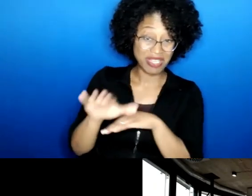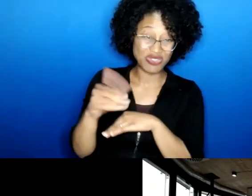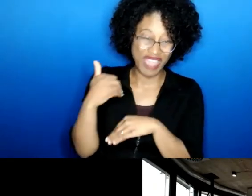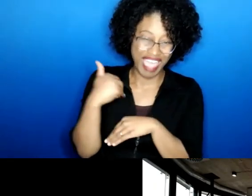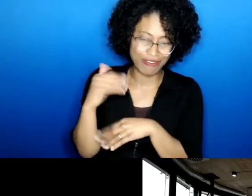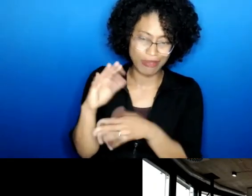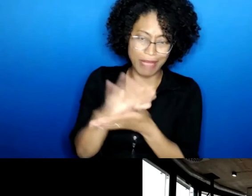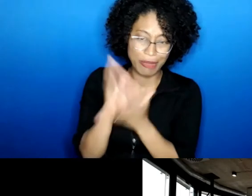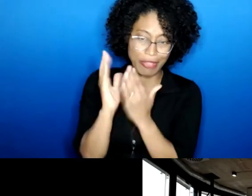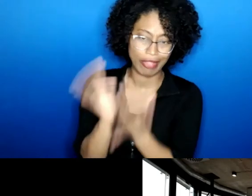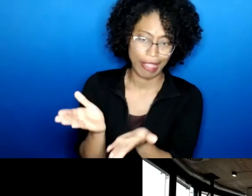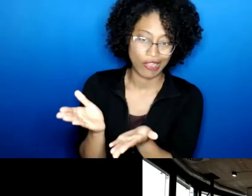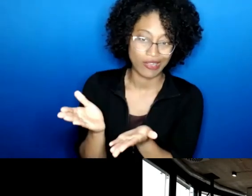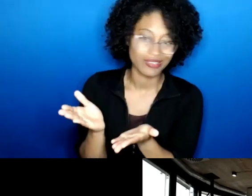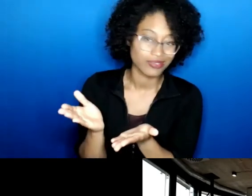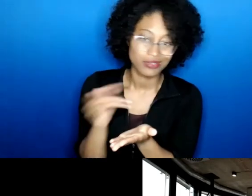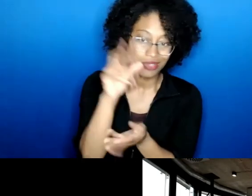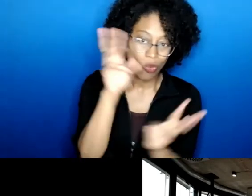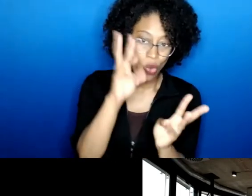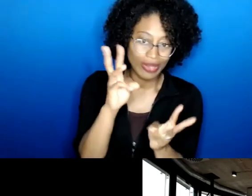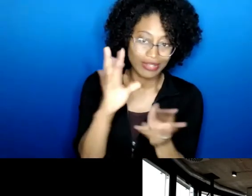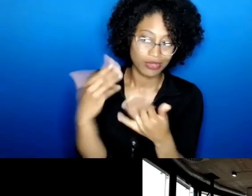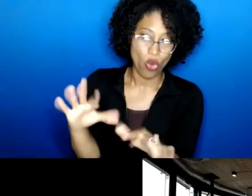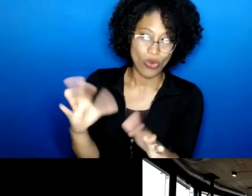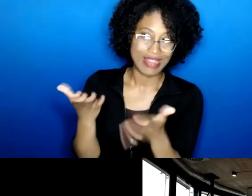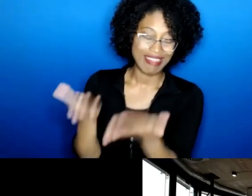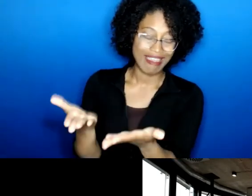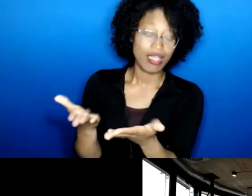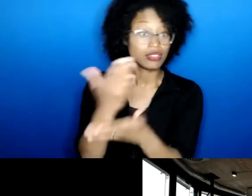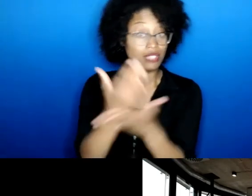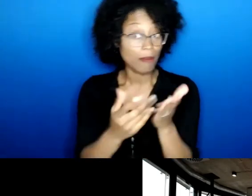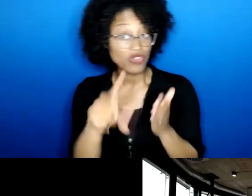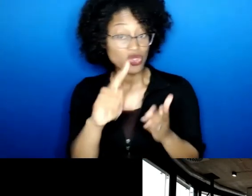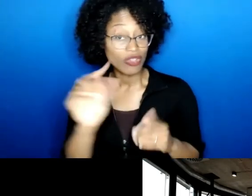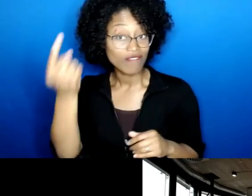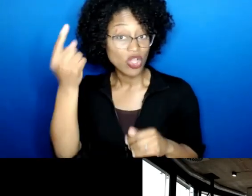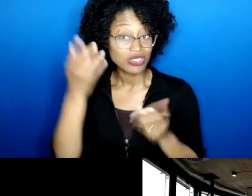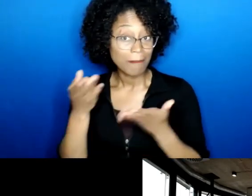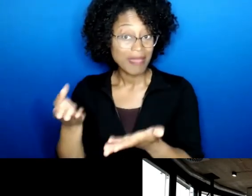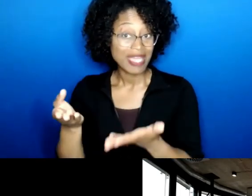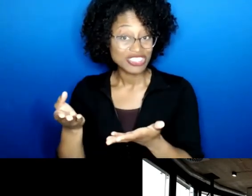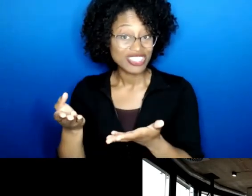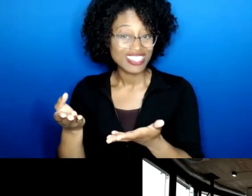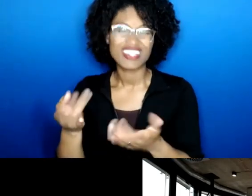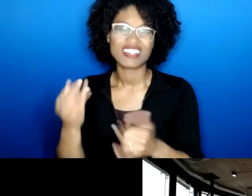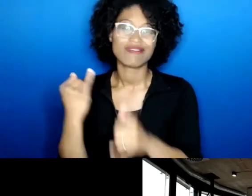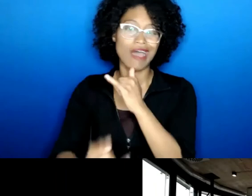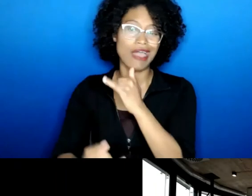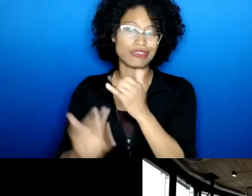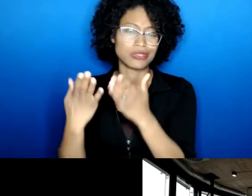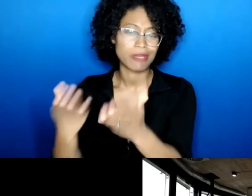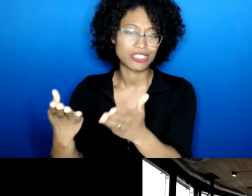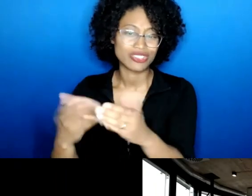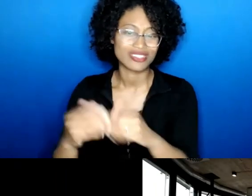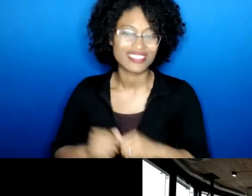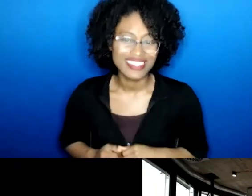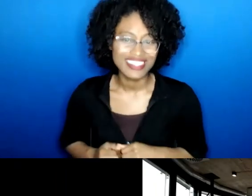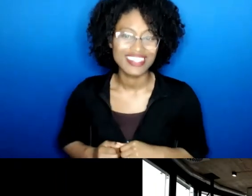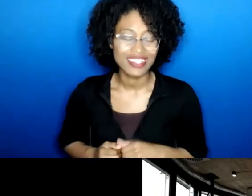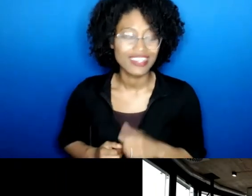paper there. So for some of you, your first submission is your final submission. That kind of varies